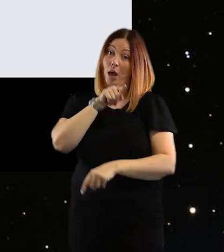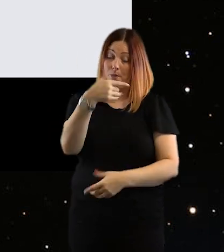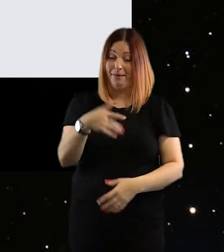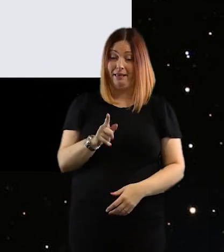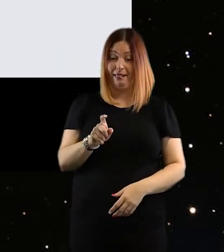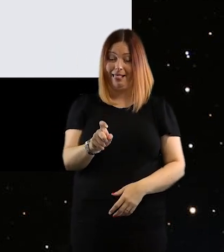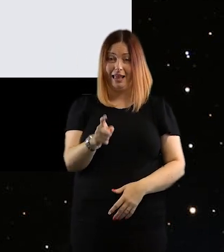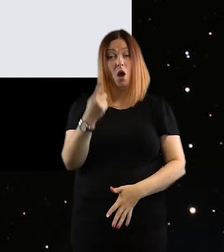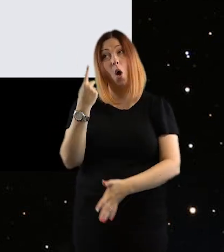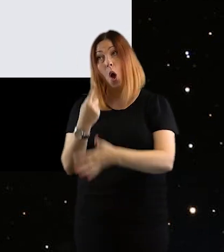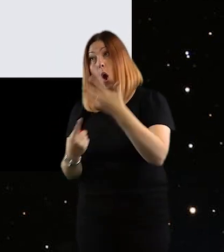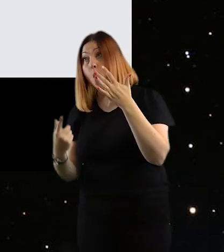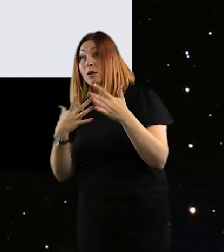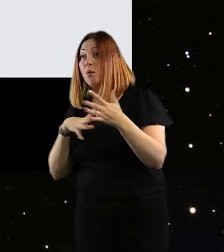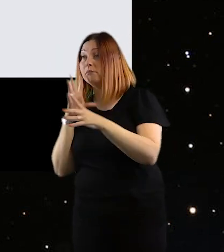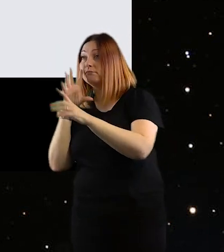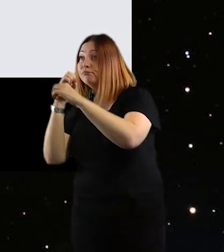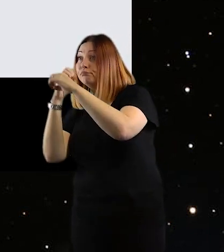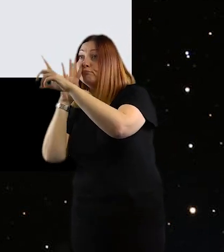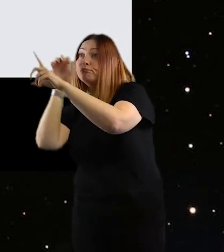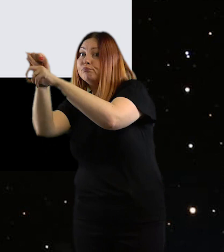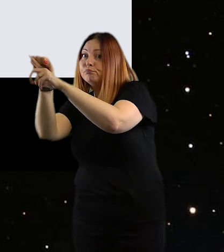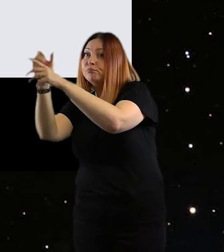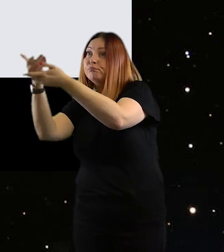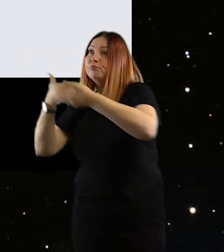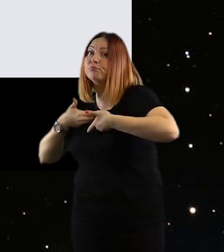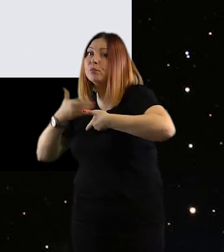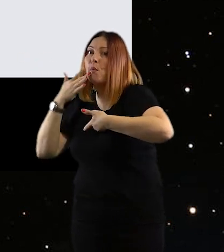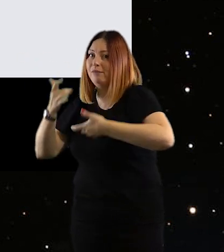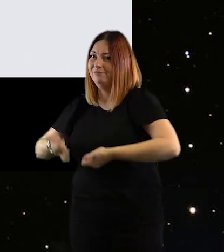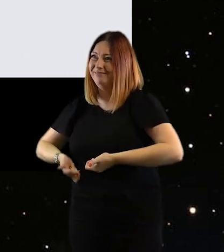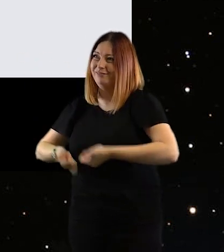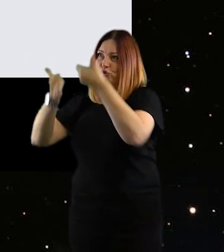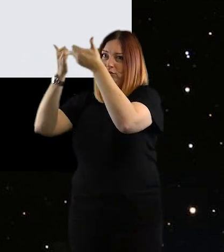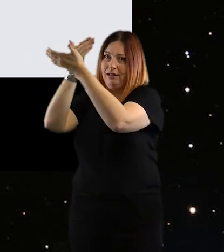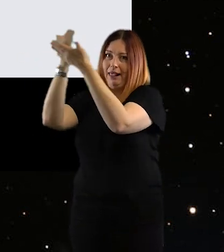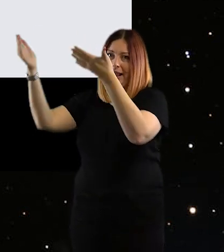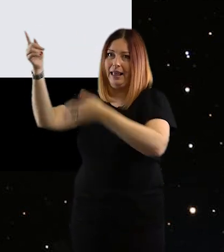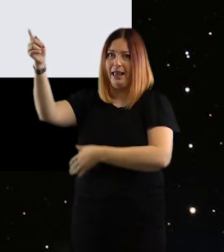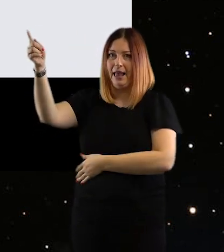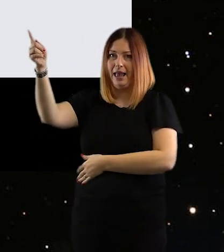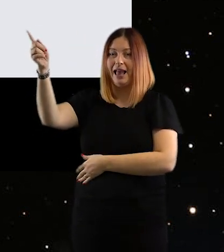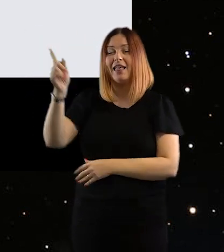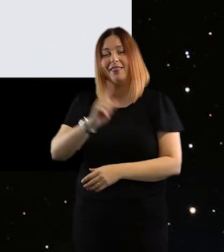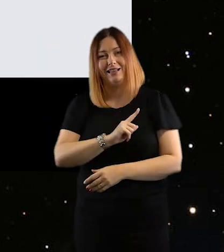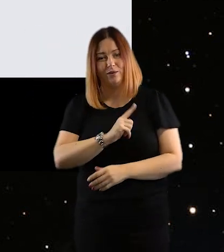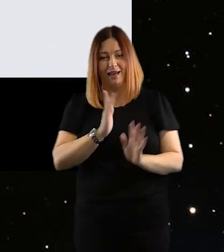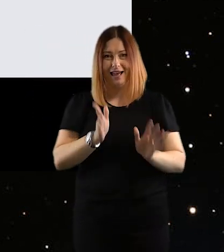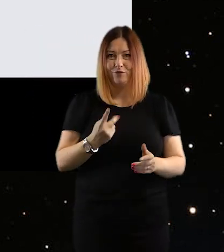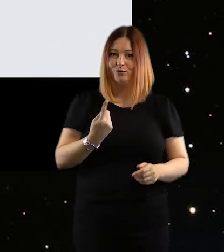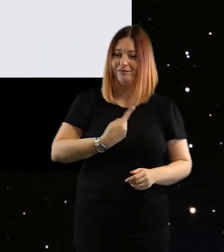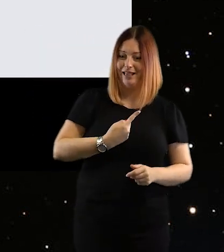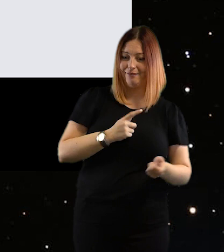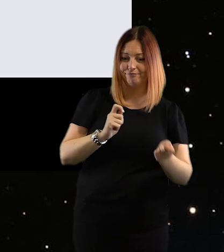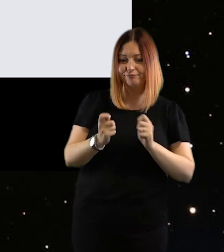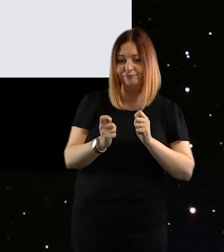take the observation when the seeing conditions are good. These are choices again that you need to make for yourself and whether or not it